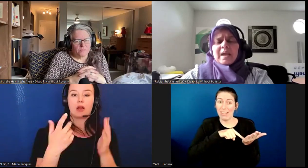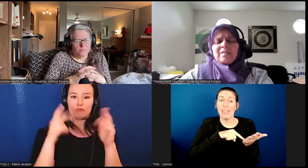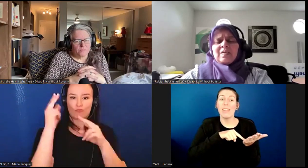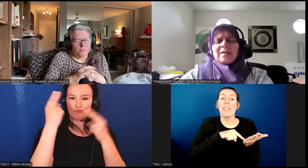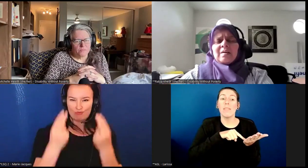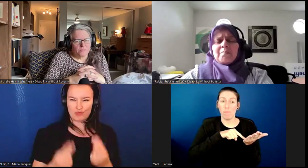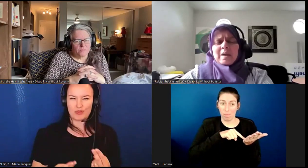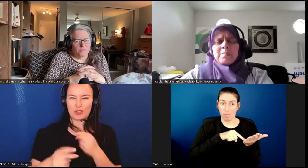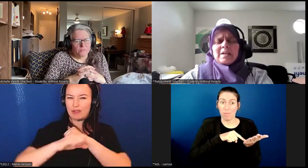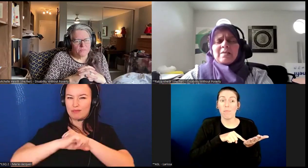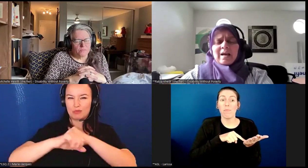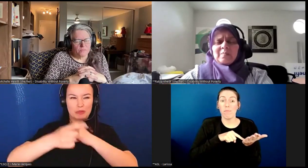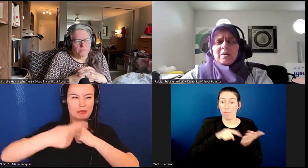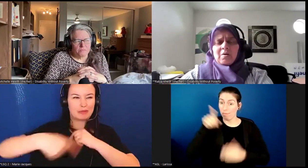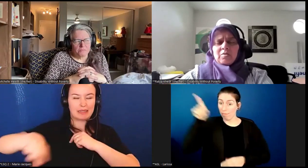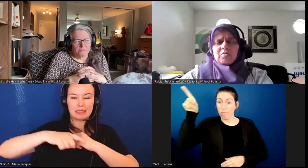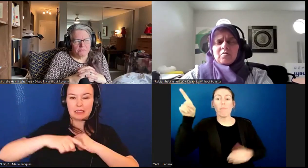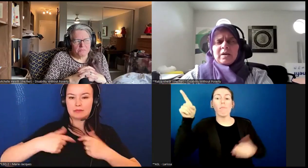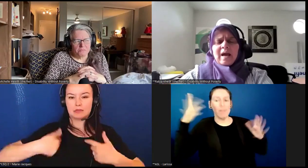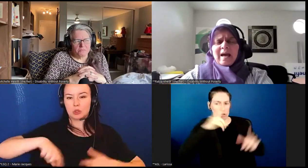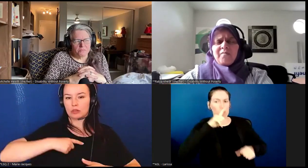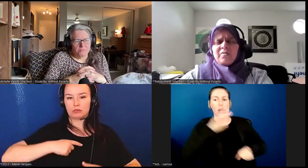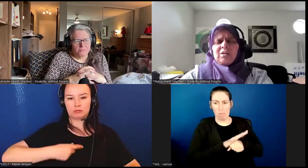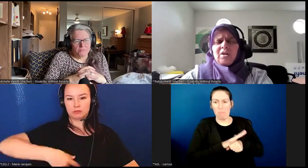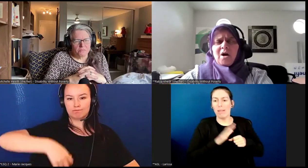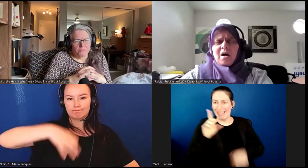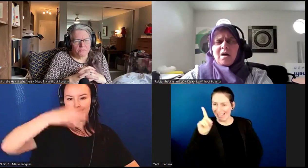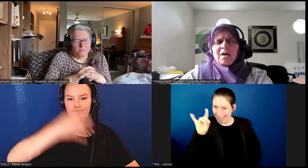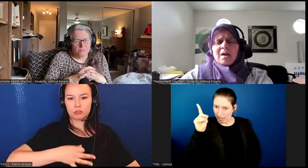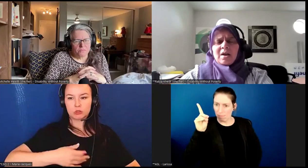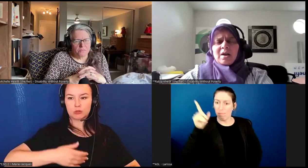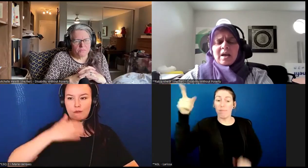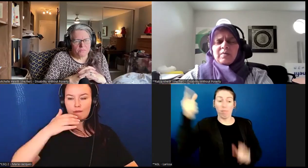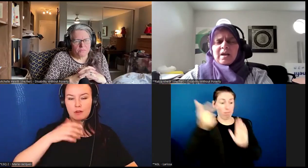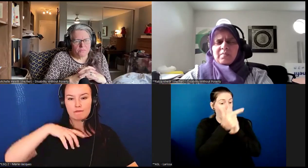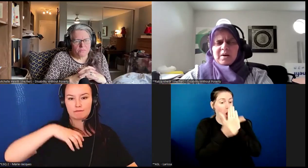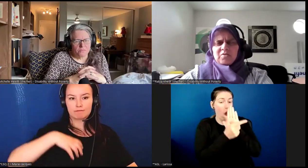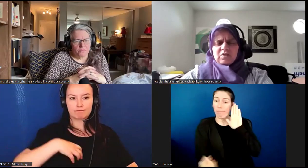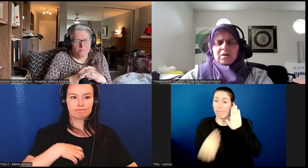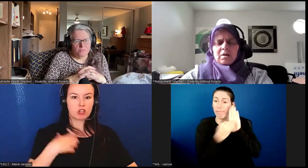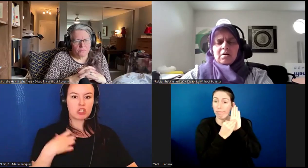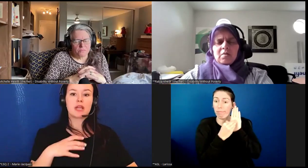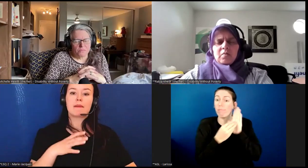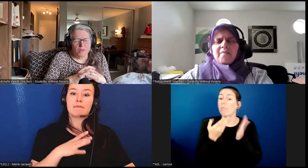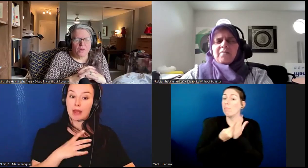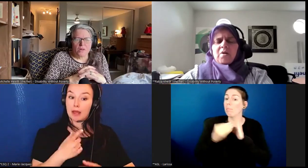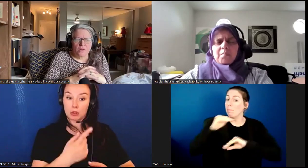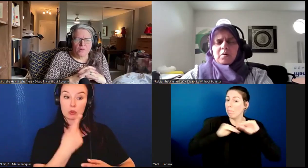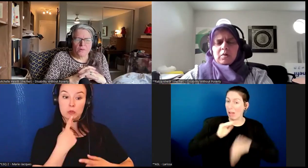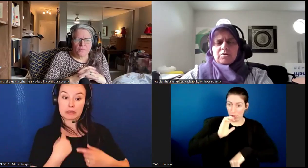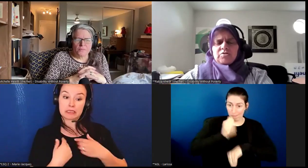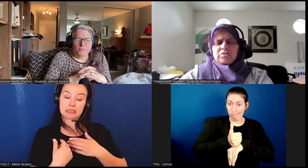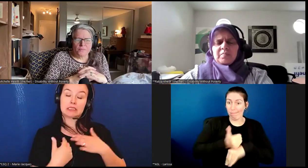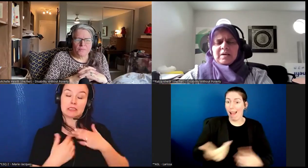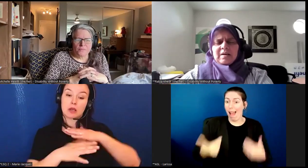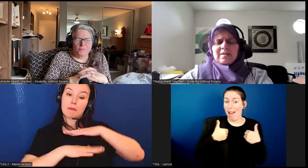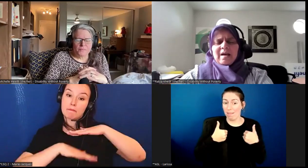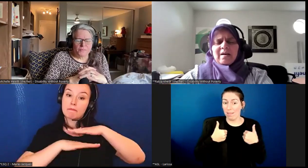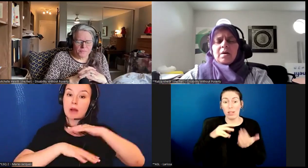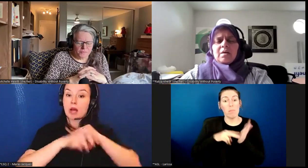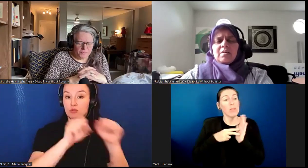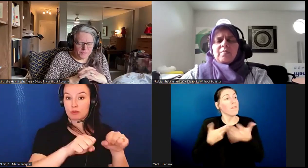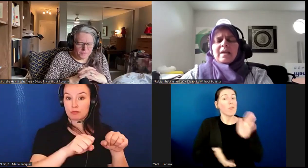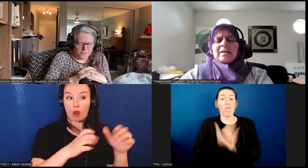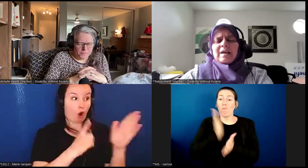the basic commitment has been honored. We have the law and we have a budget. We have a lot more work to do because